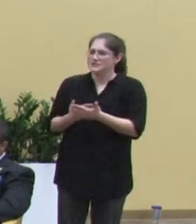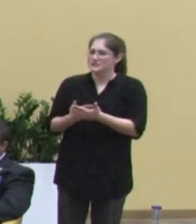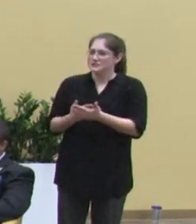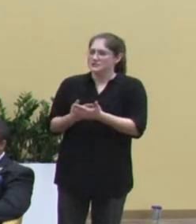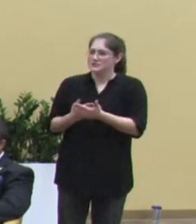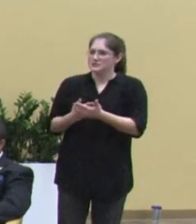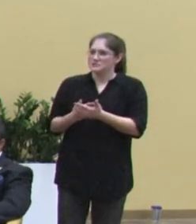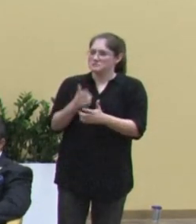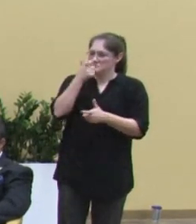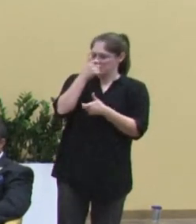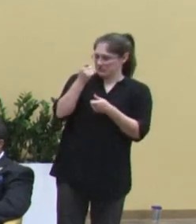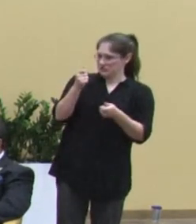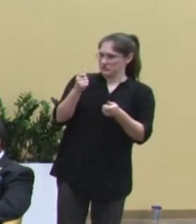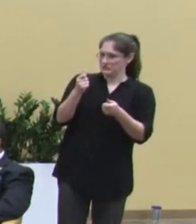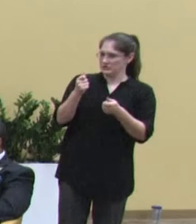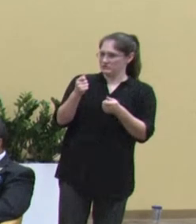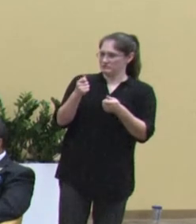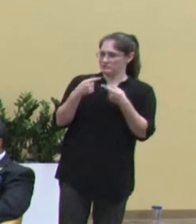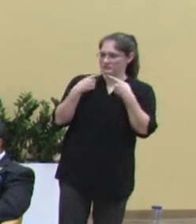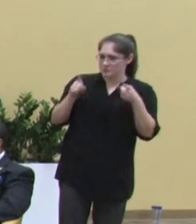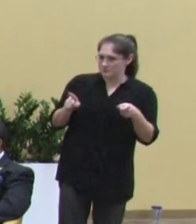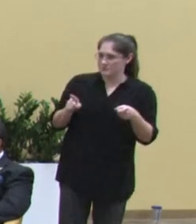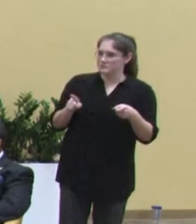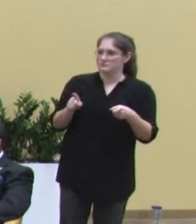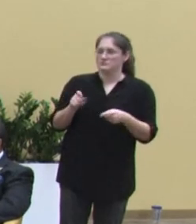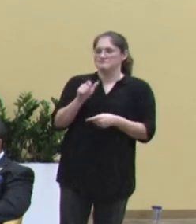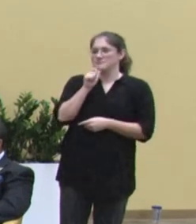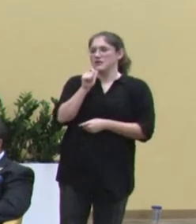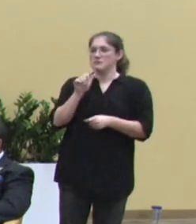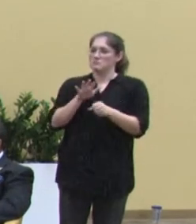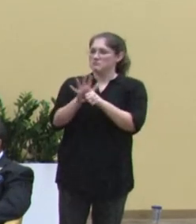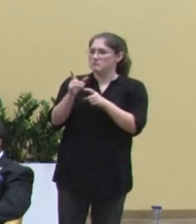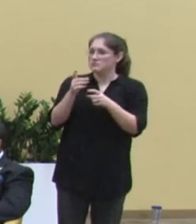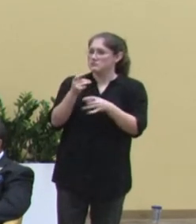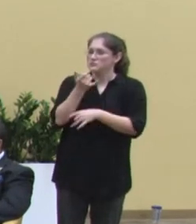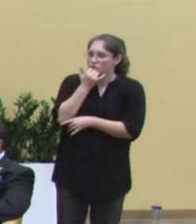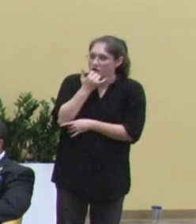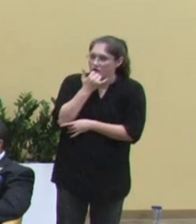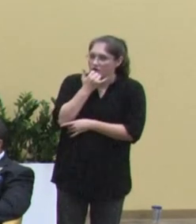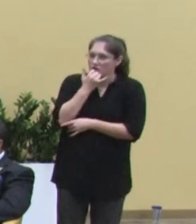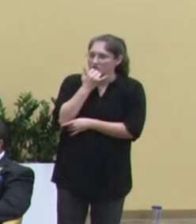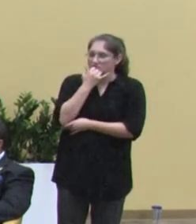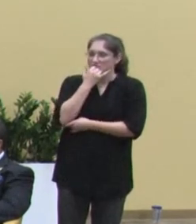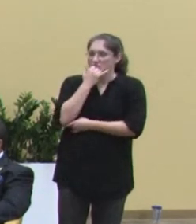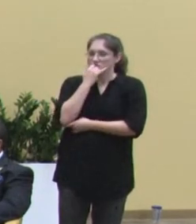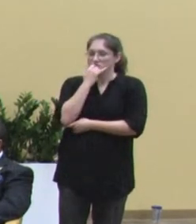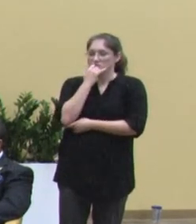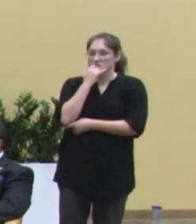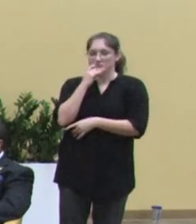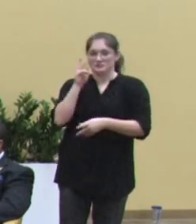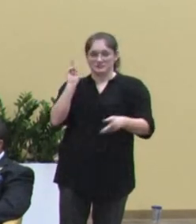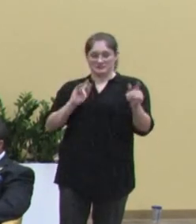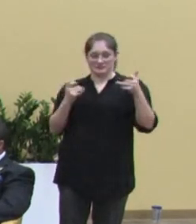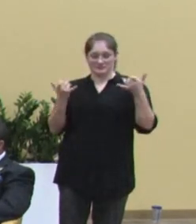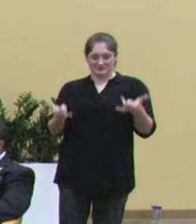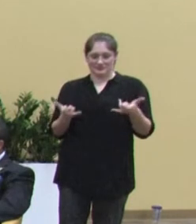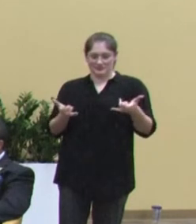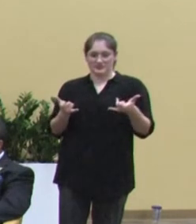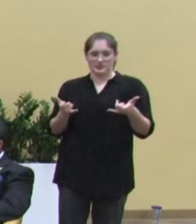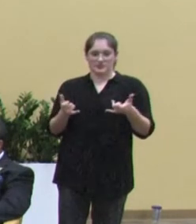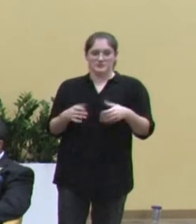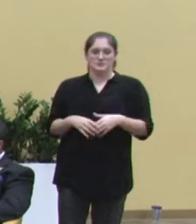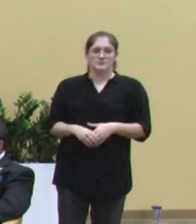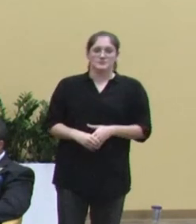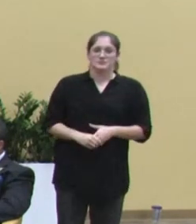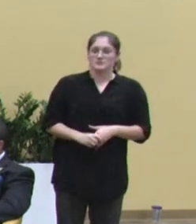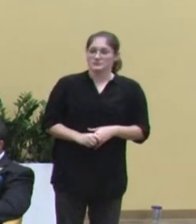you're completely wrong about the notion that millennials don't have the type of respect that other generations have held for